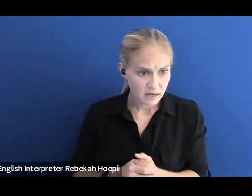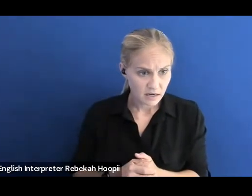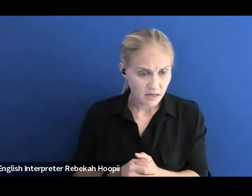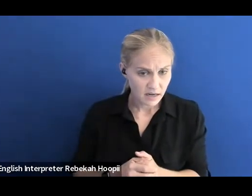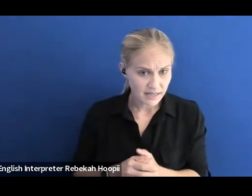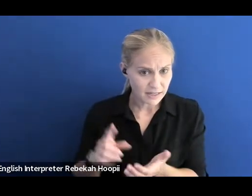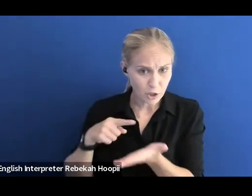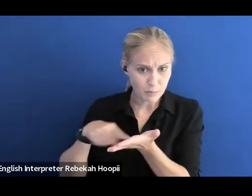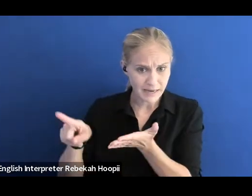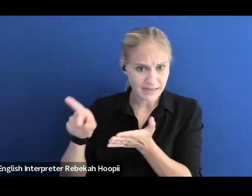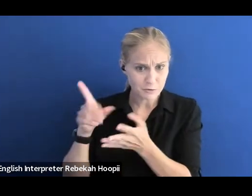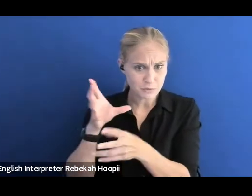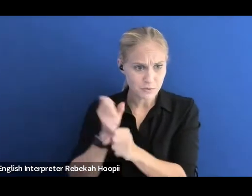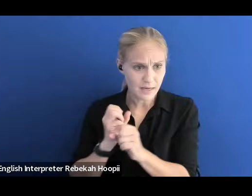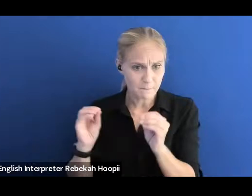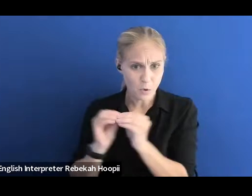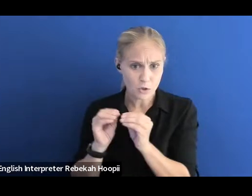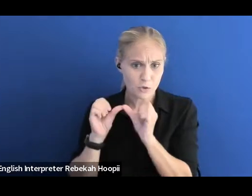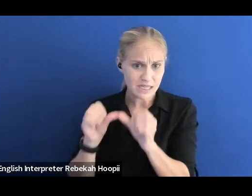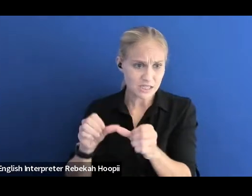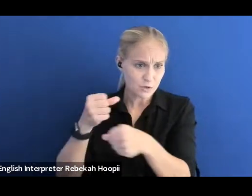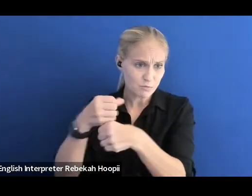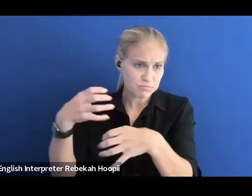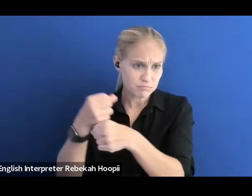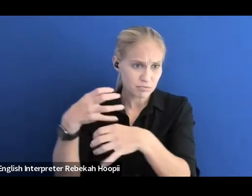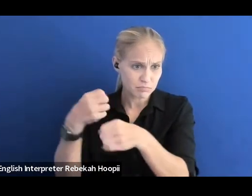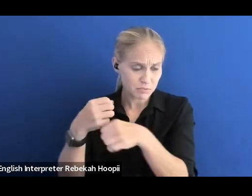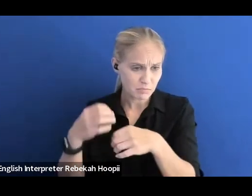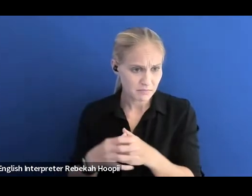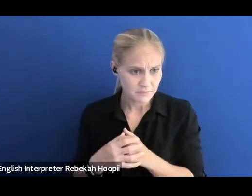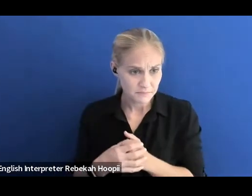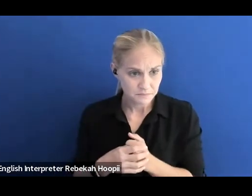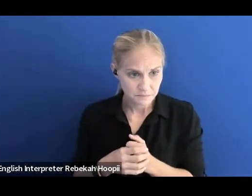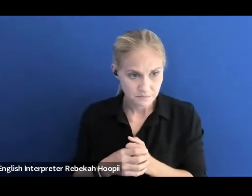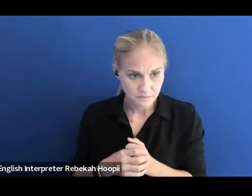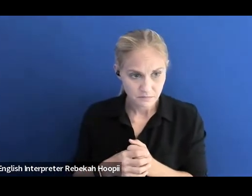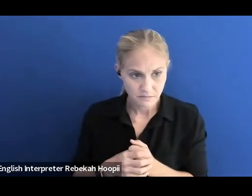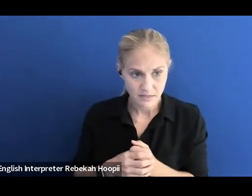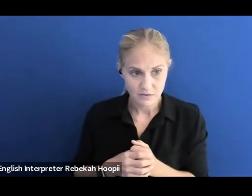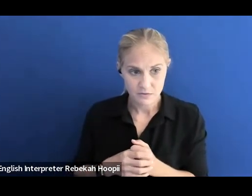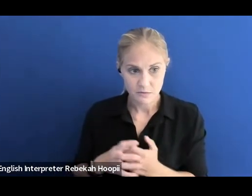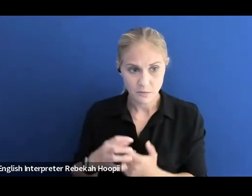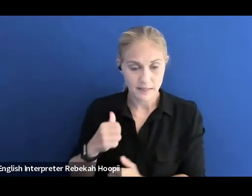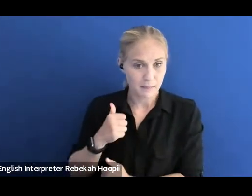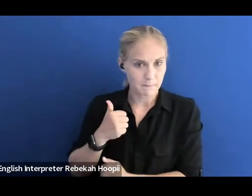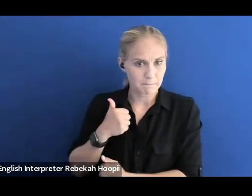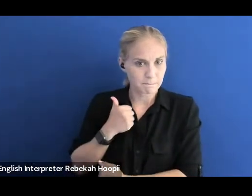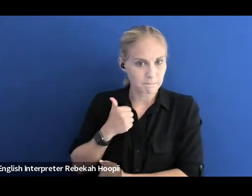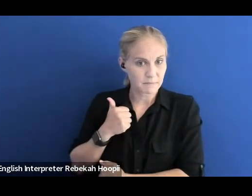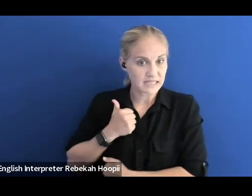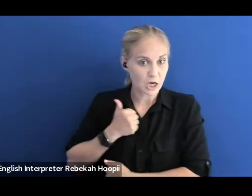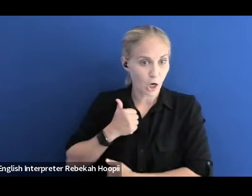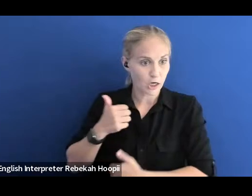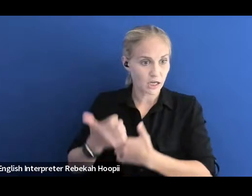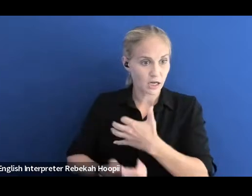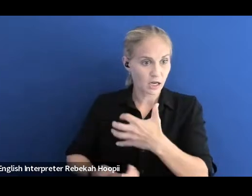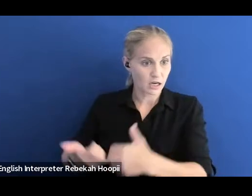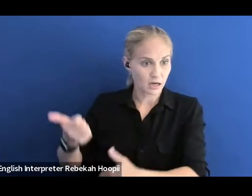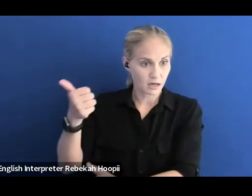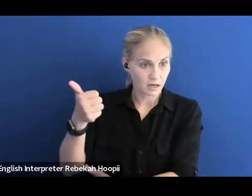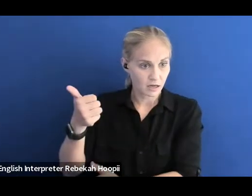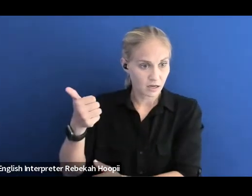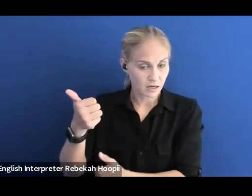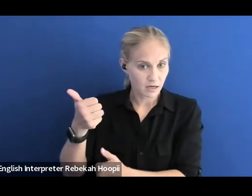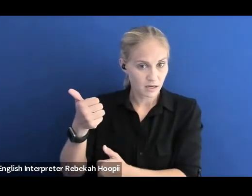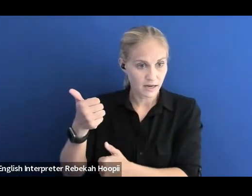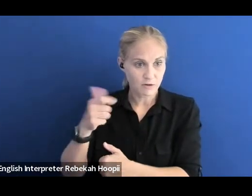it. So you can blow up. So whoever owns the military industrial complex, and that's he's getting to own our